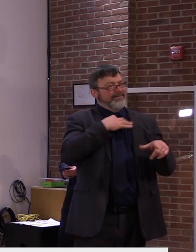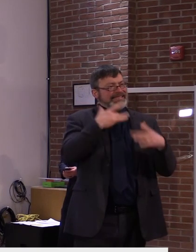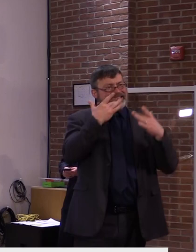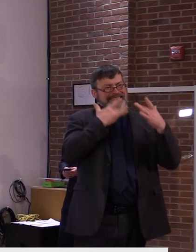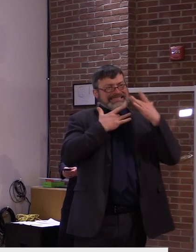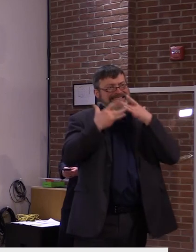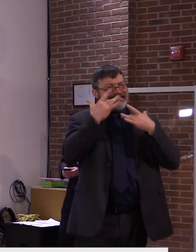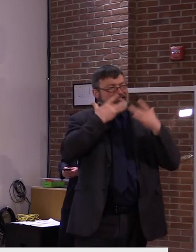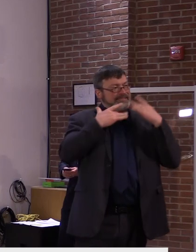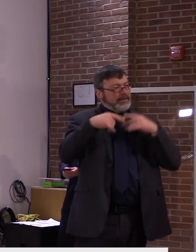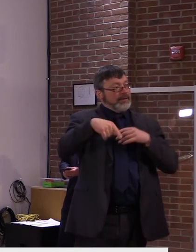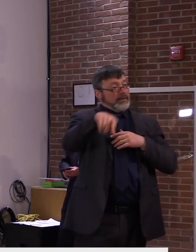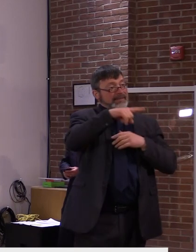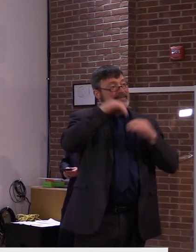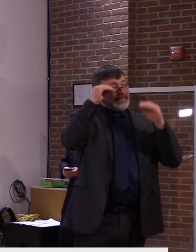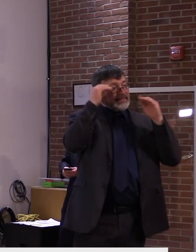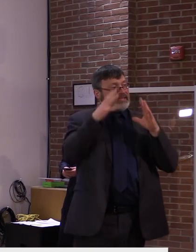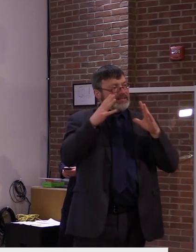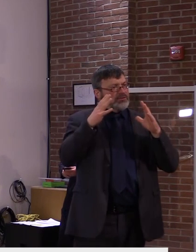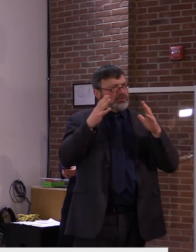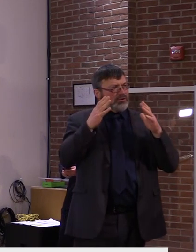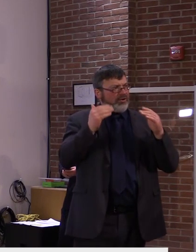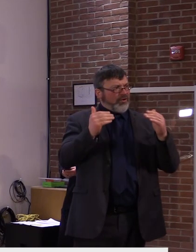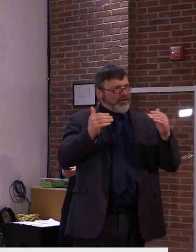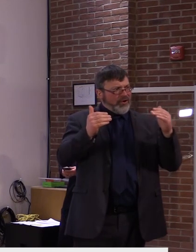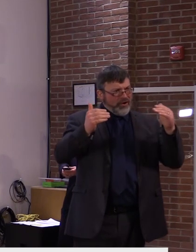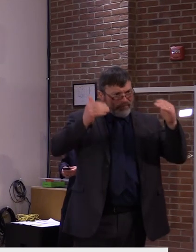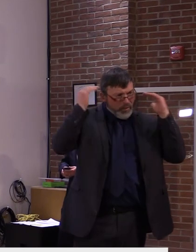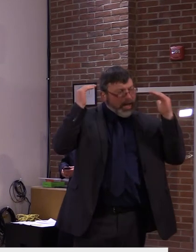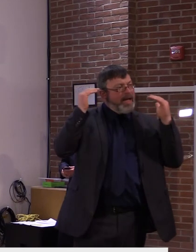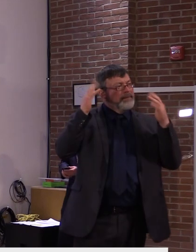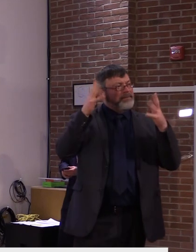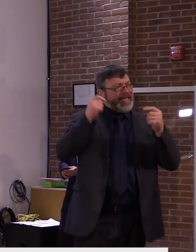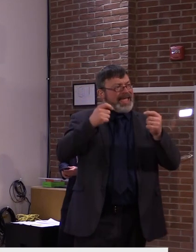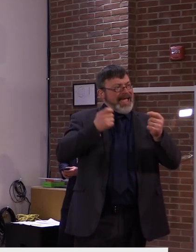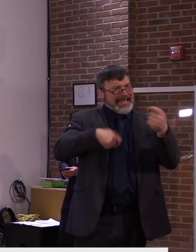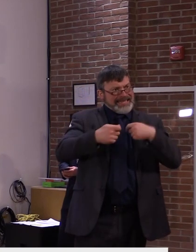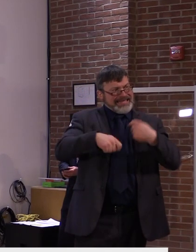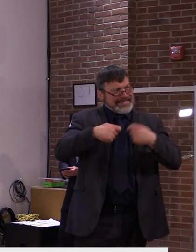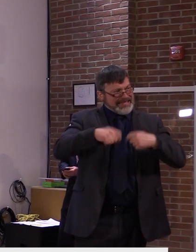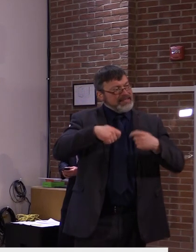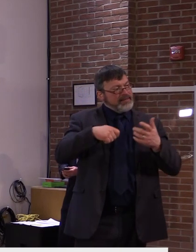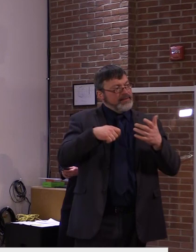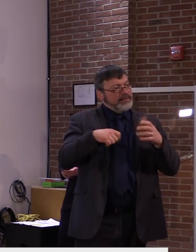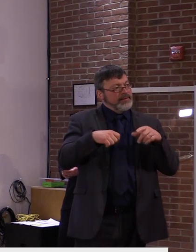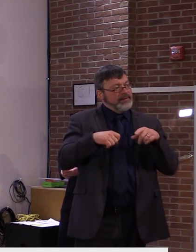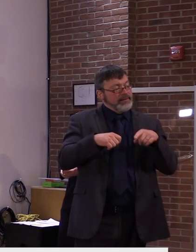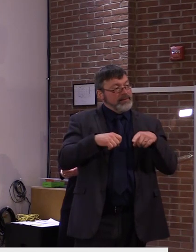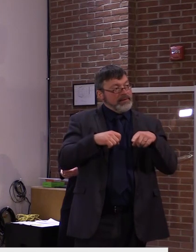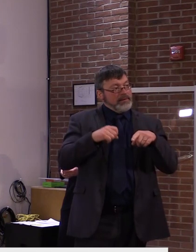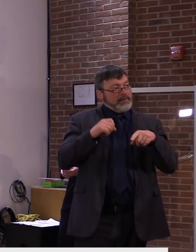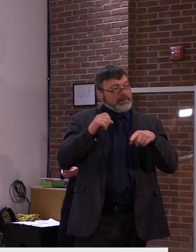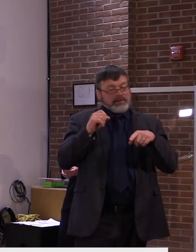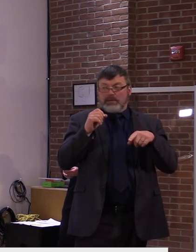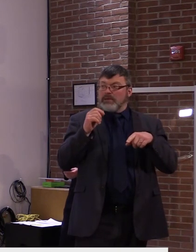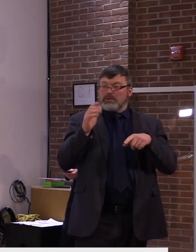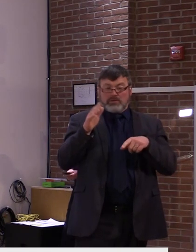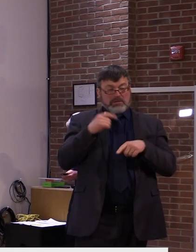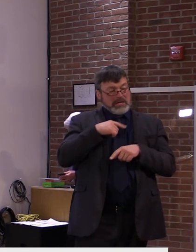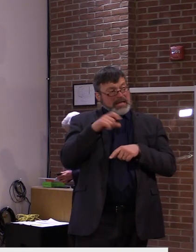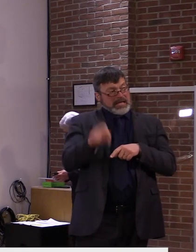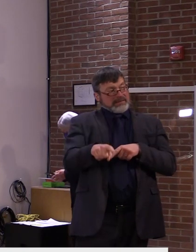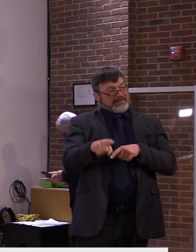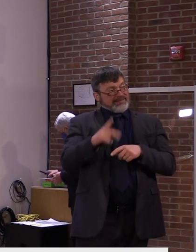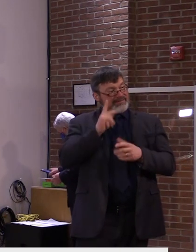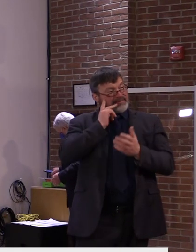staffing as statewide concerns heading into next year, considering the difficulties of this one and other